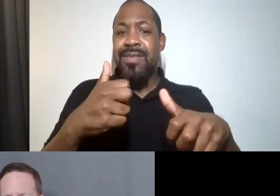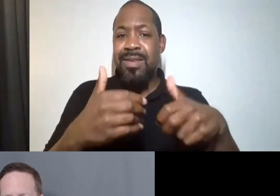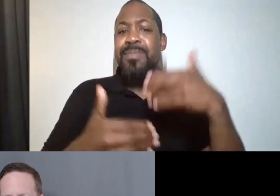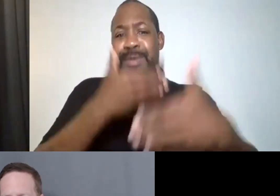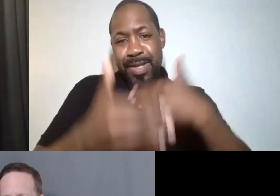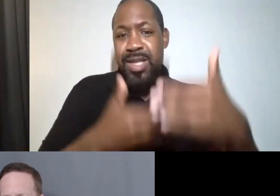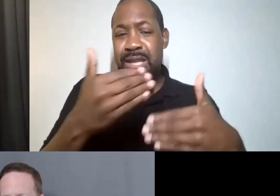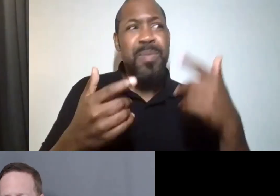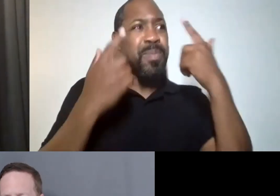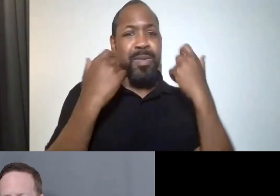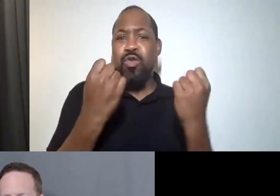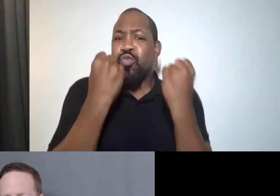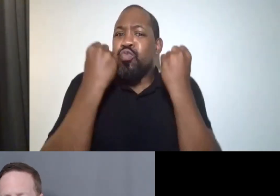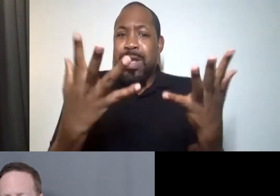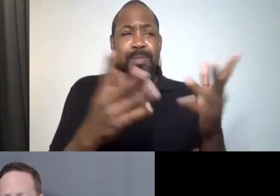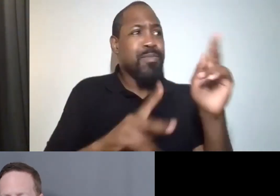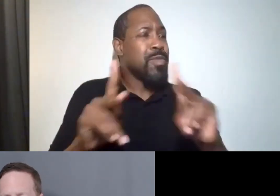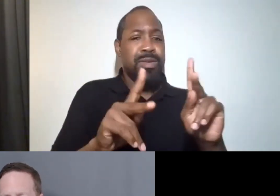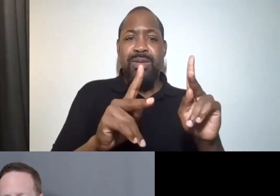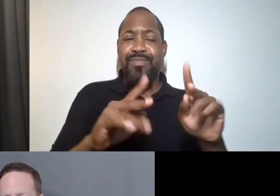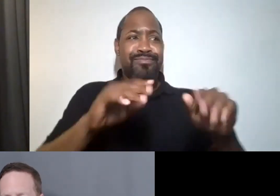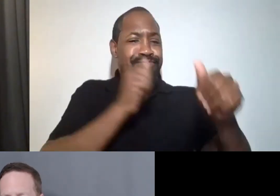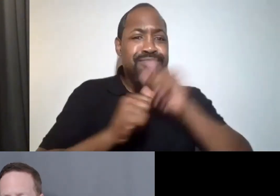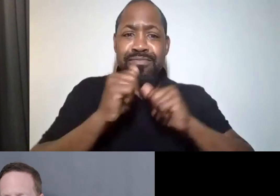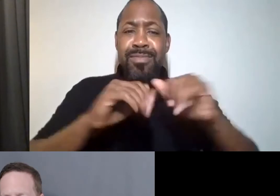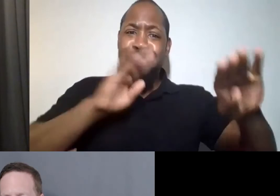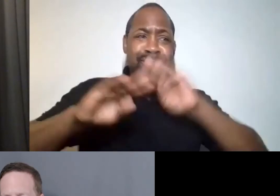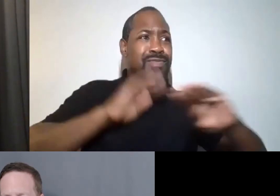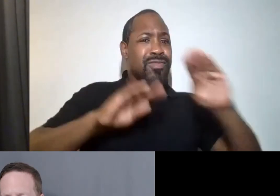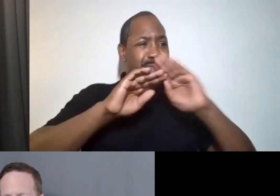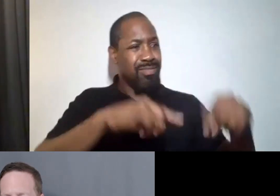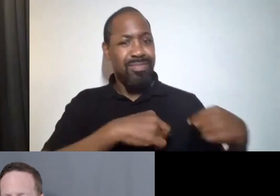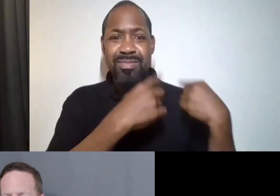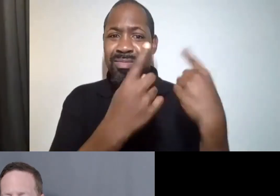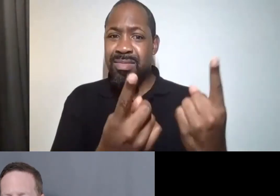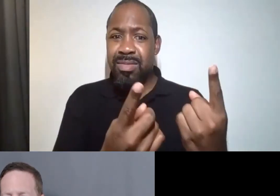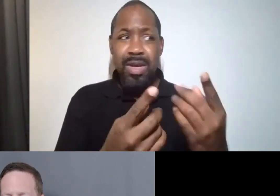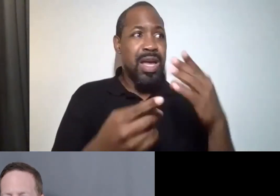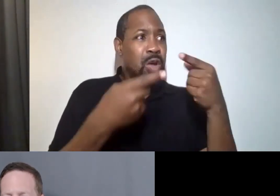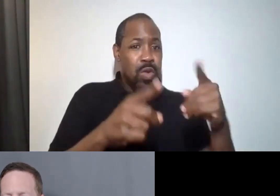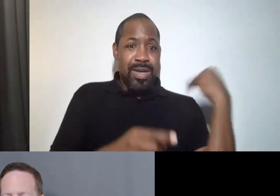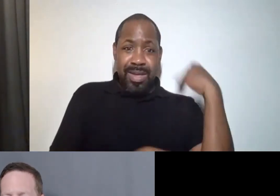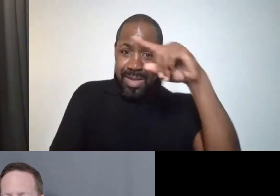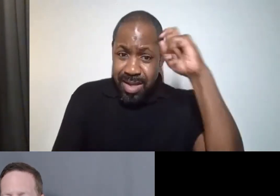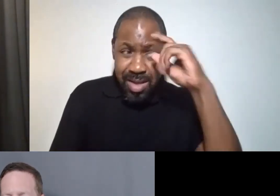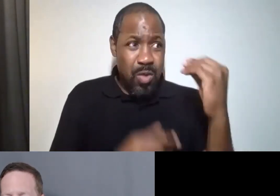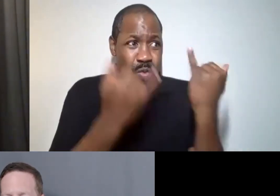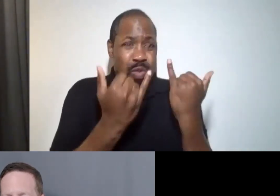with them? And I think right now it's going to be a very difficult process. I think it was already difficult, and because of RID, it's even